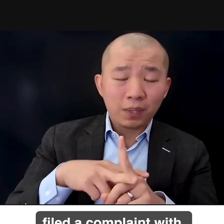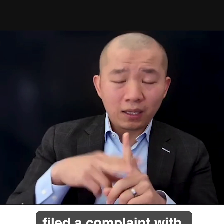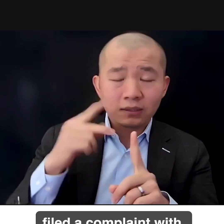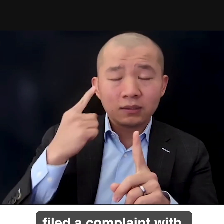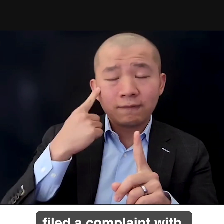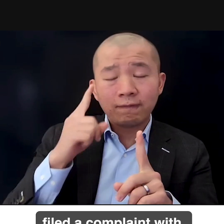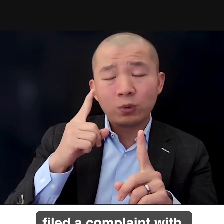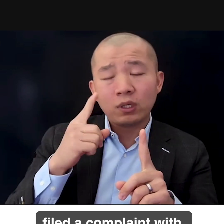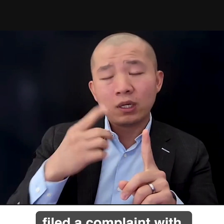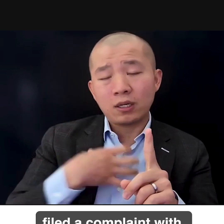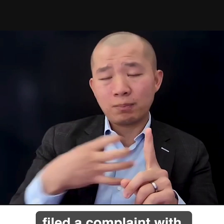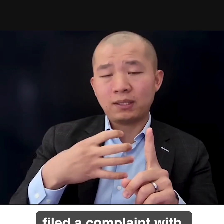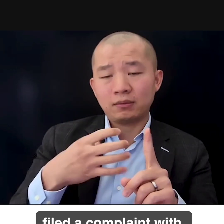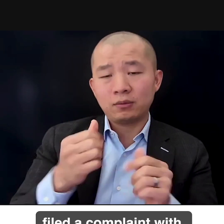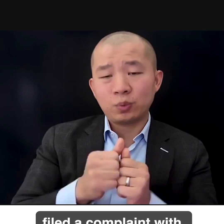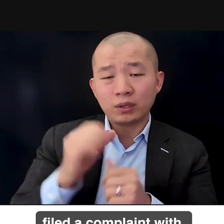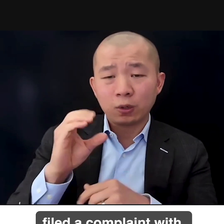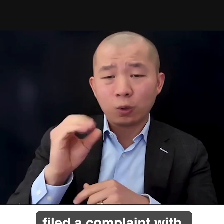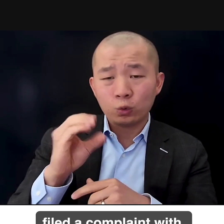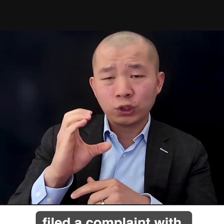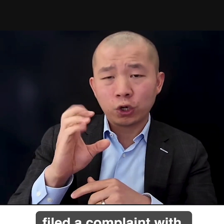filed a complaint with OCR.